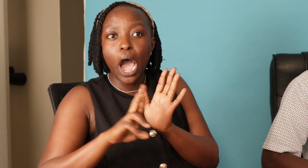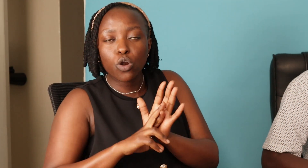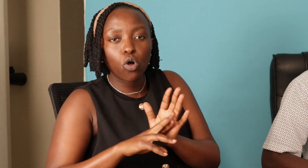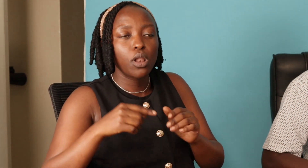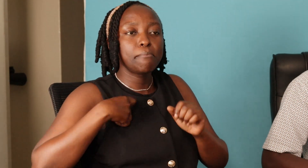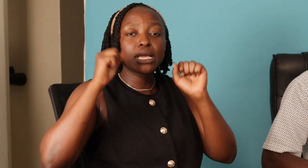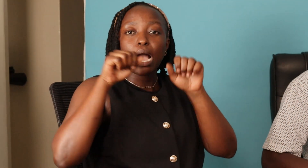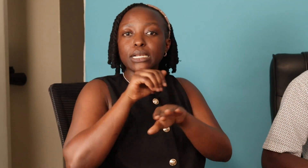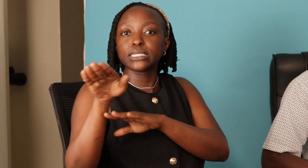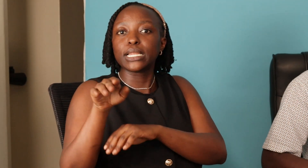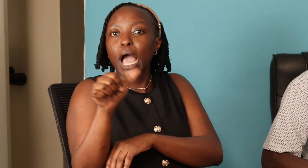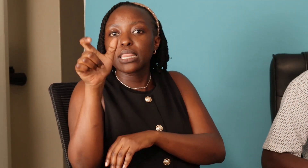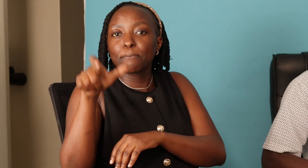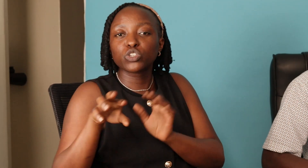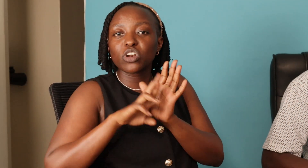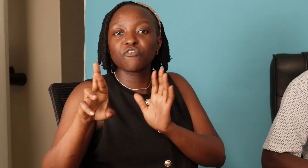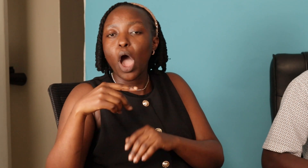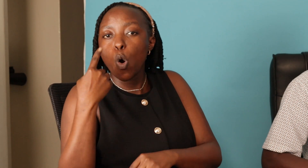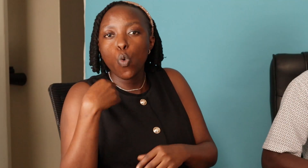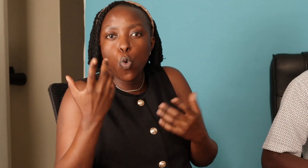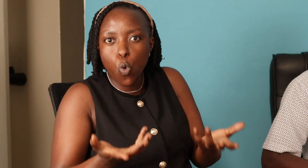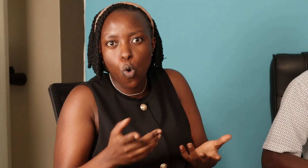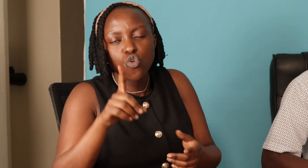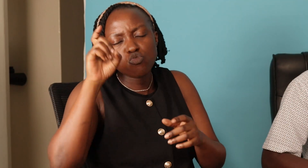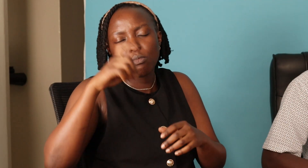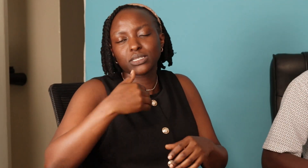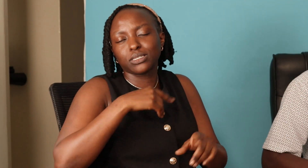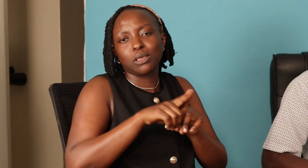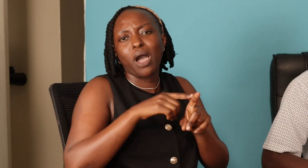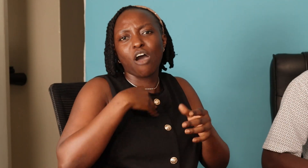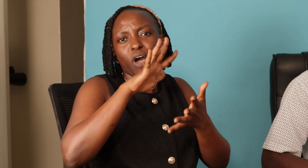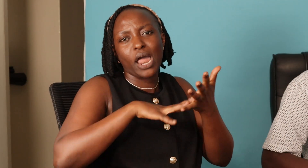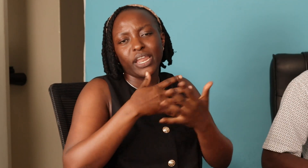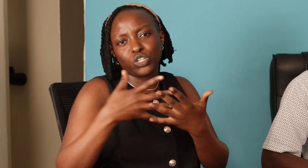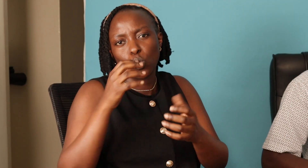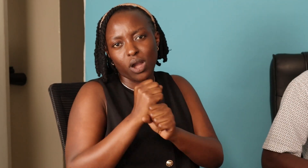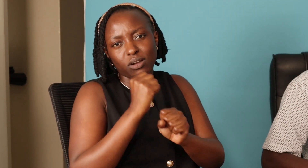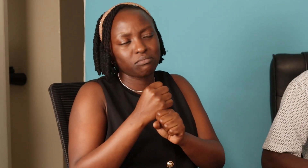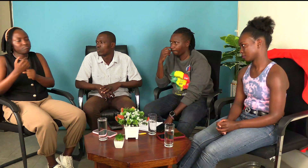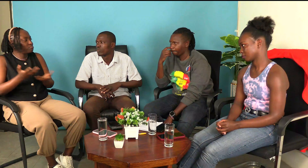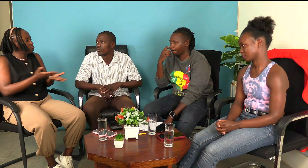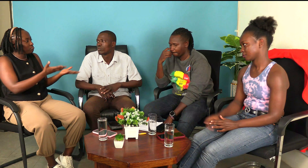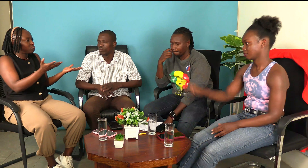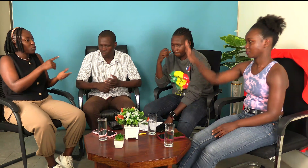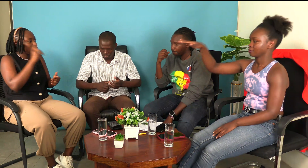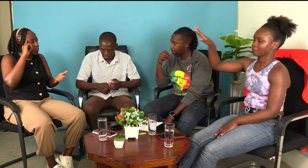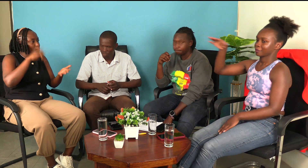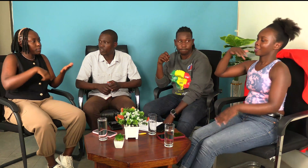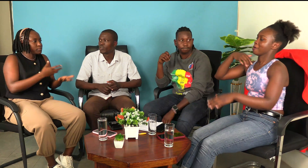community effectively. Maybe through referrals, you can send them to another person who can you refer them to. So you need to have a strong network that then